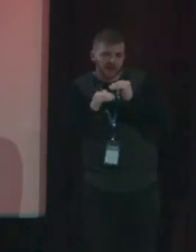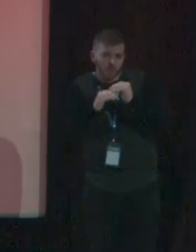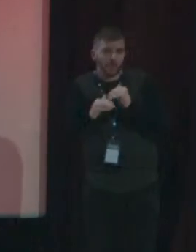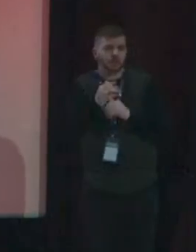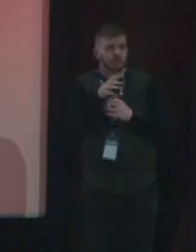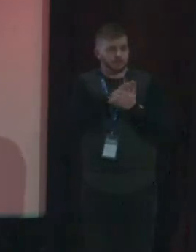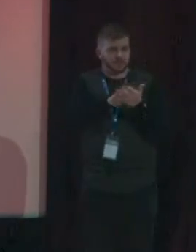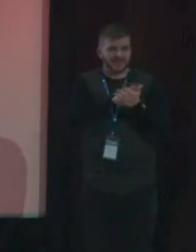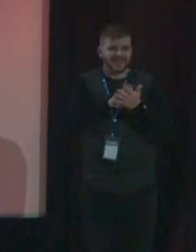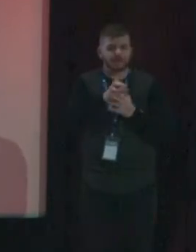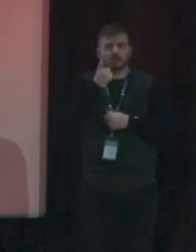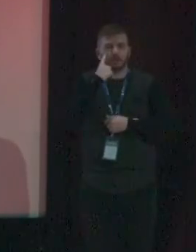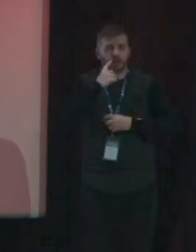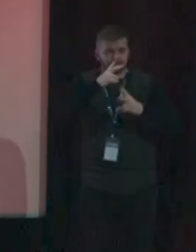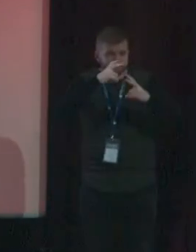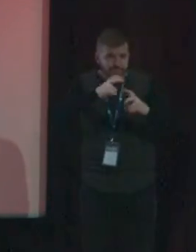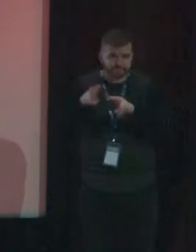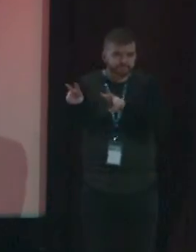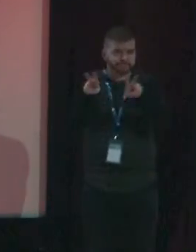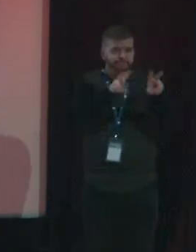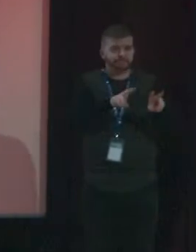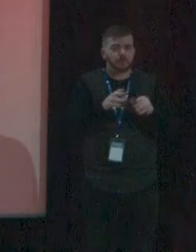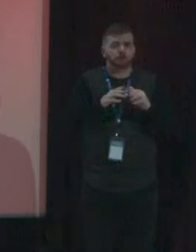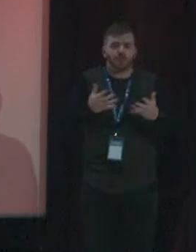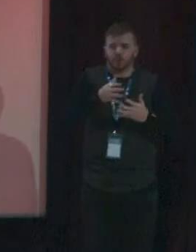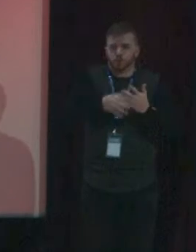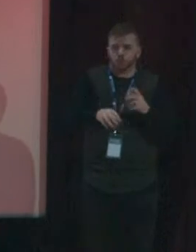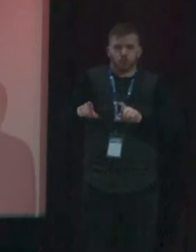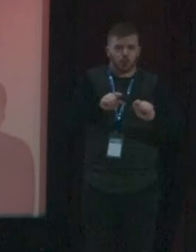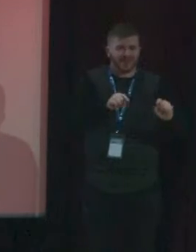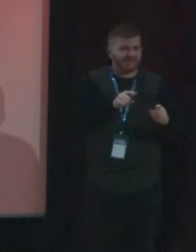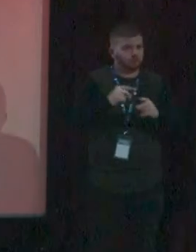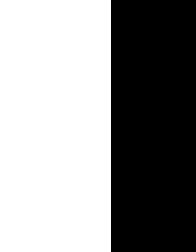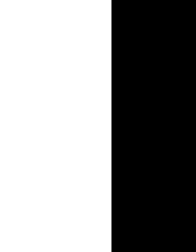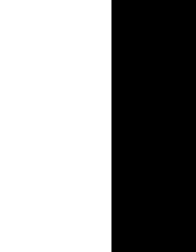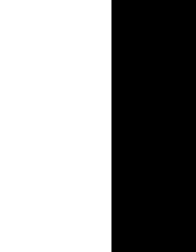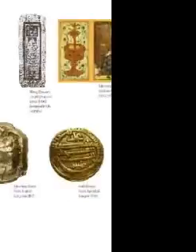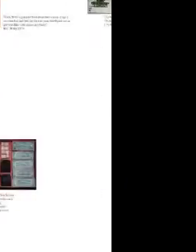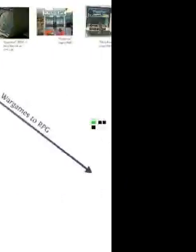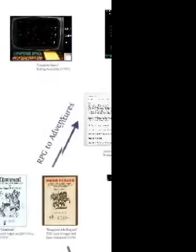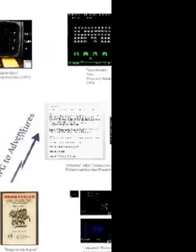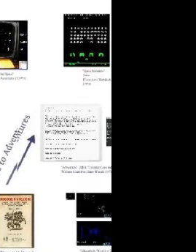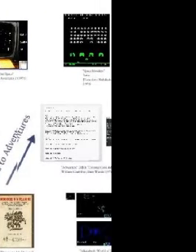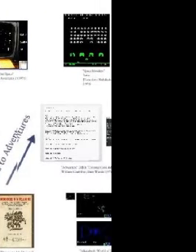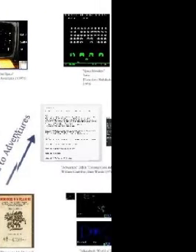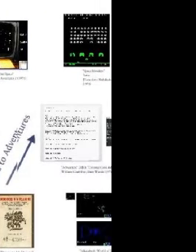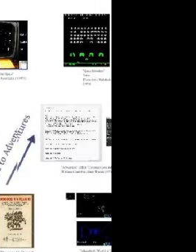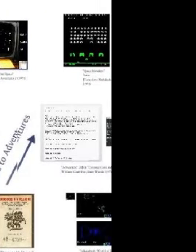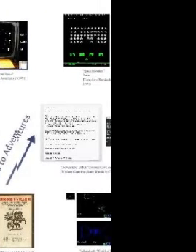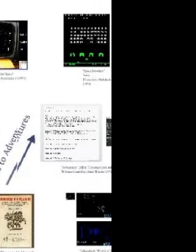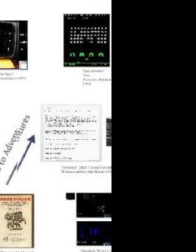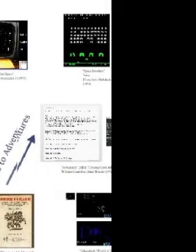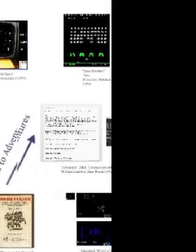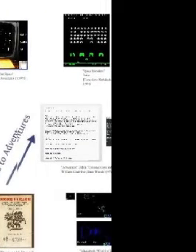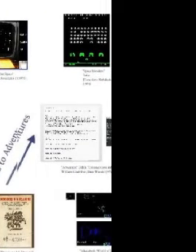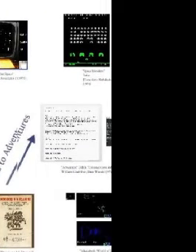you to look further afield than just making choices in a traditional narrative structure. So, how do we do it? Well, in order to